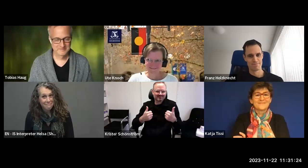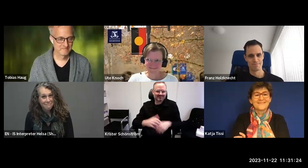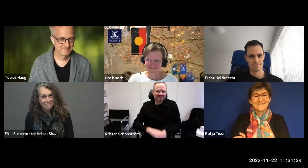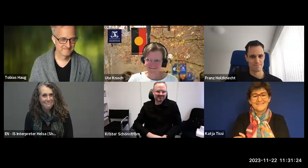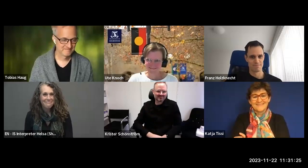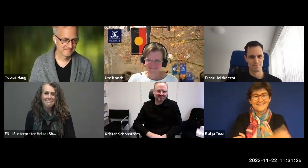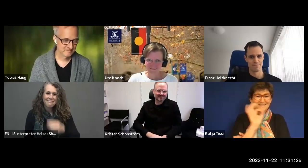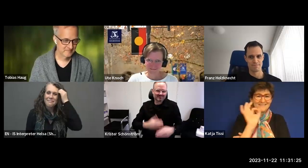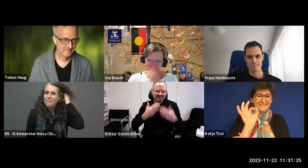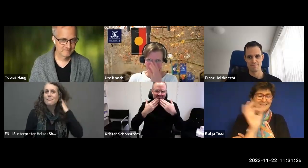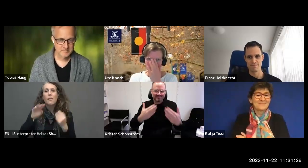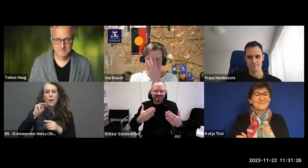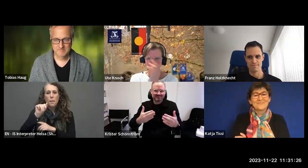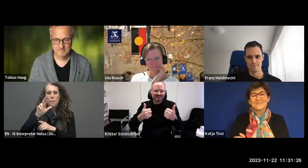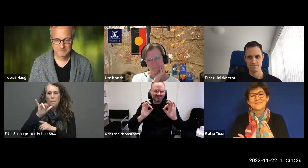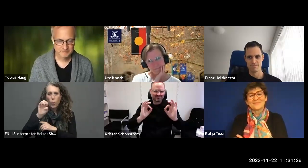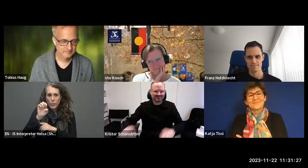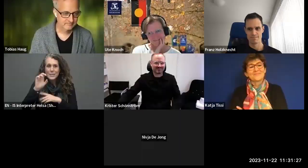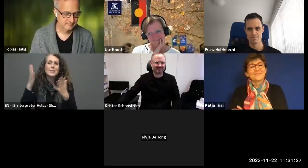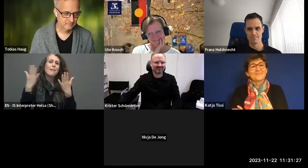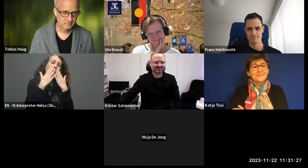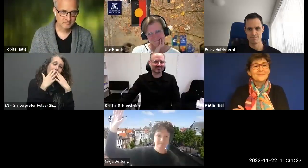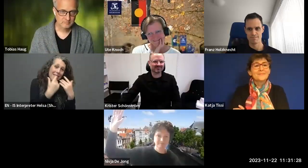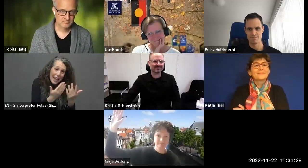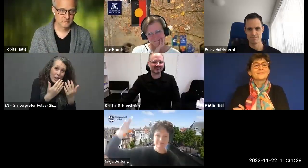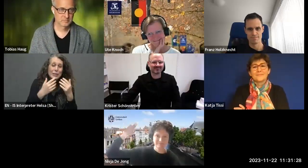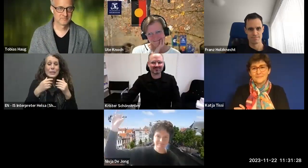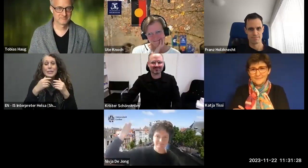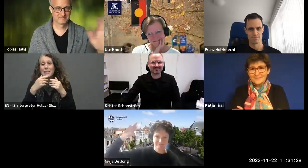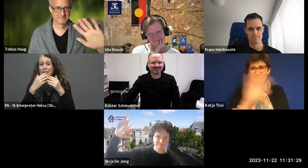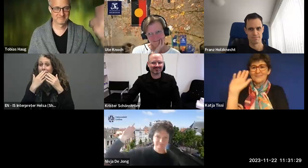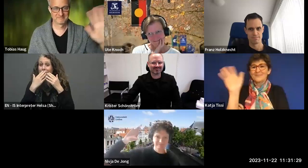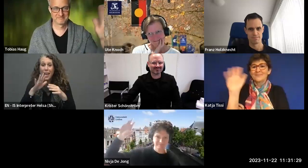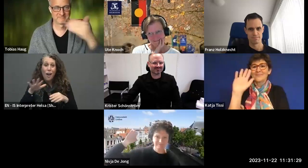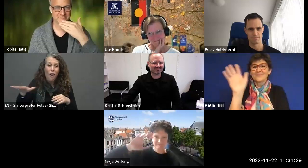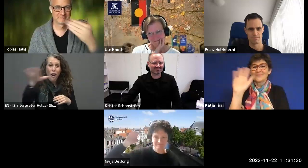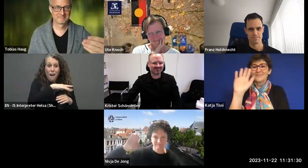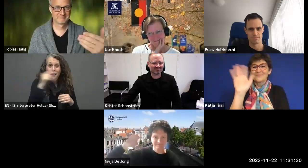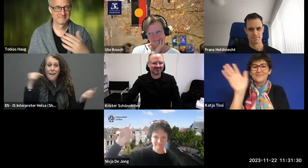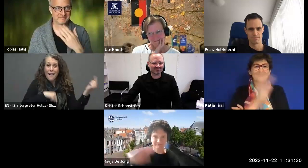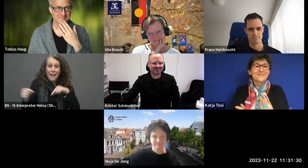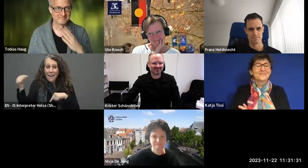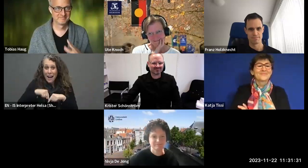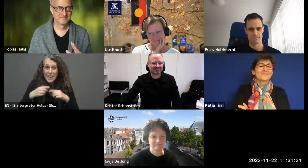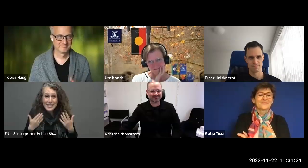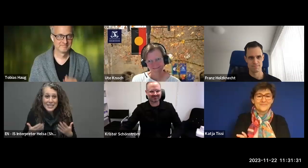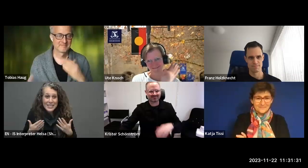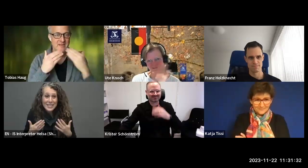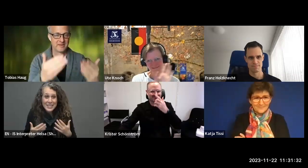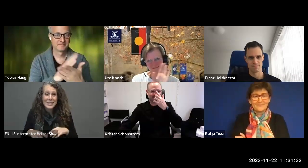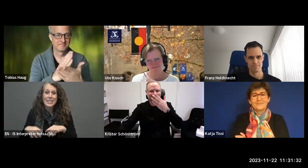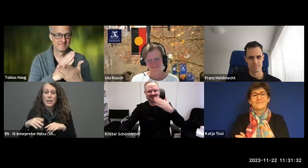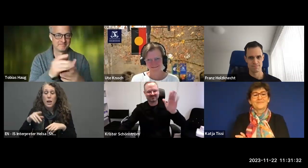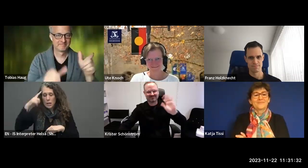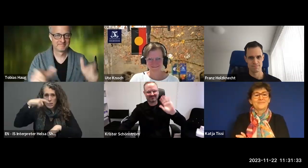Okay, so well, thank you very much. Thank all the people who came in today and adjusted their time